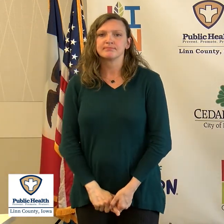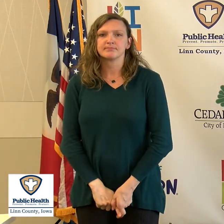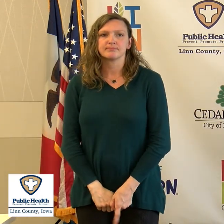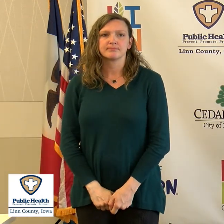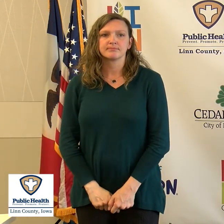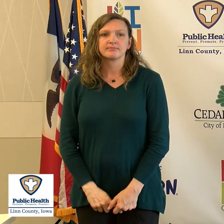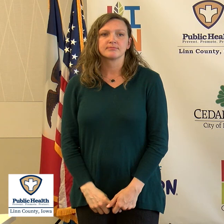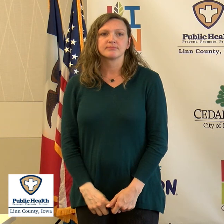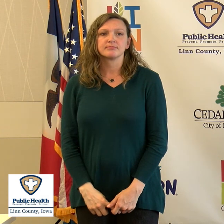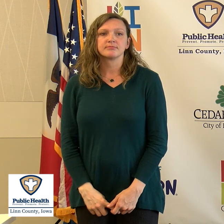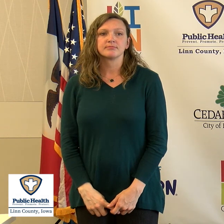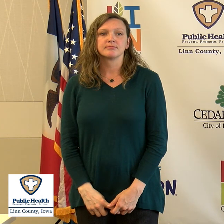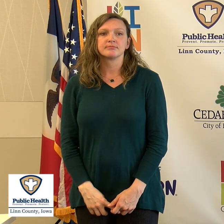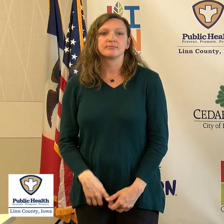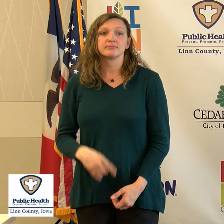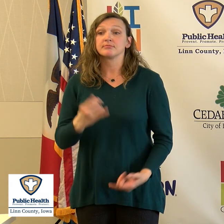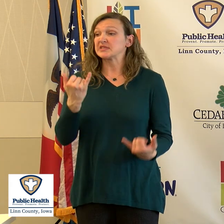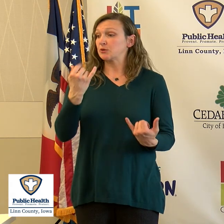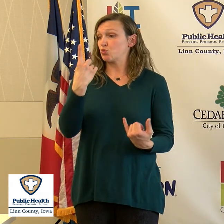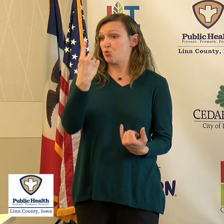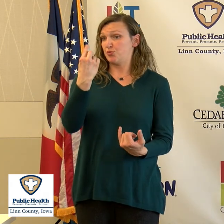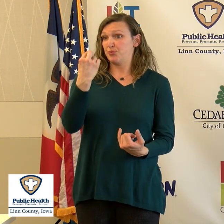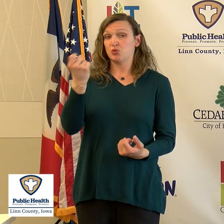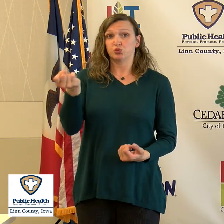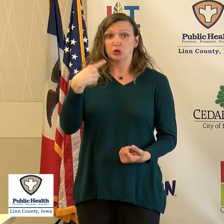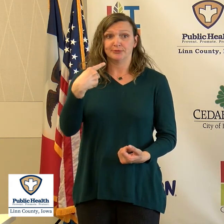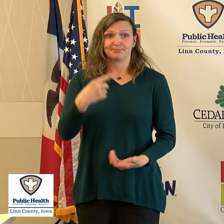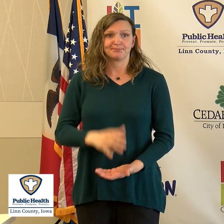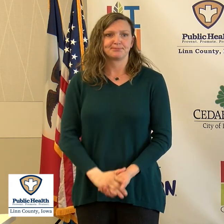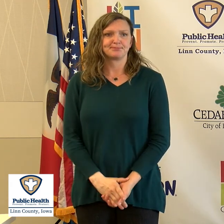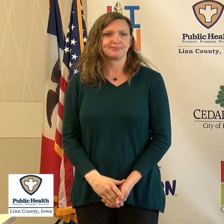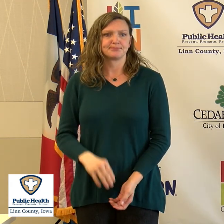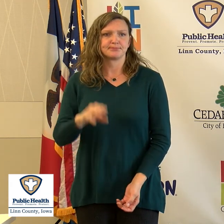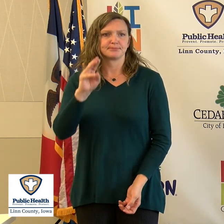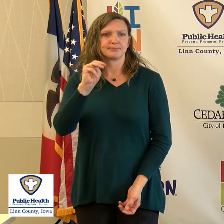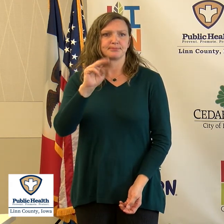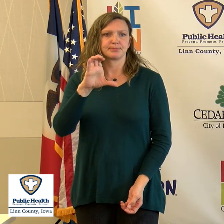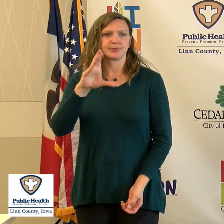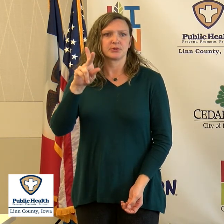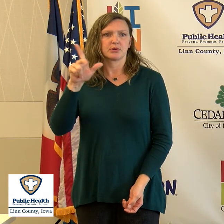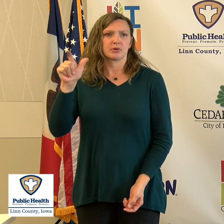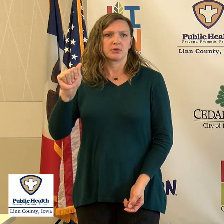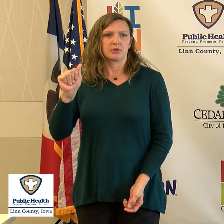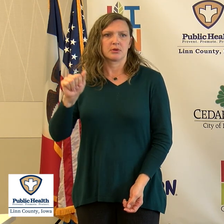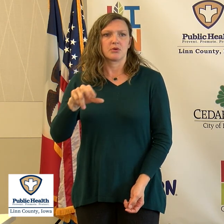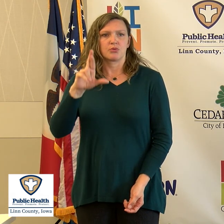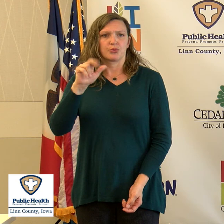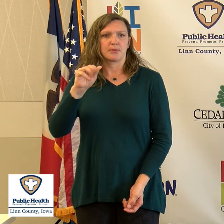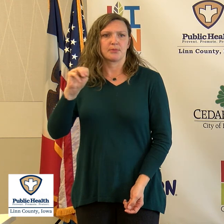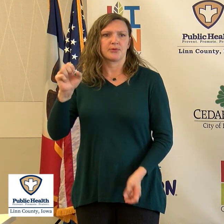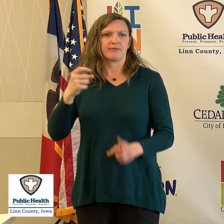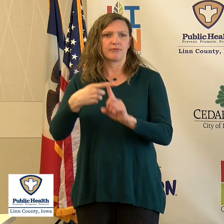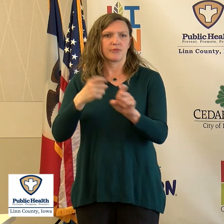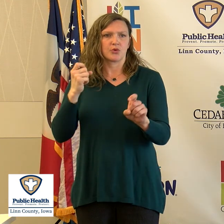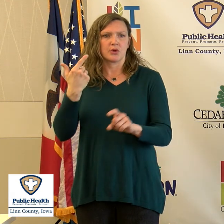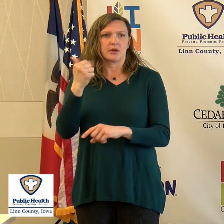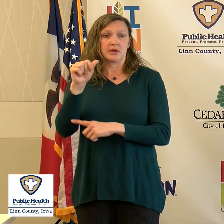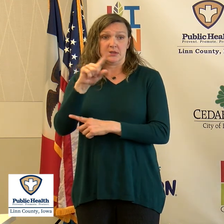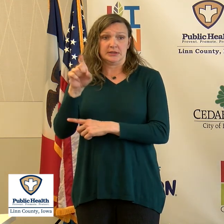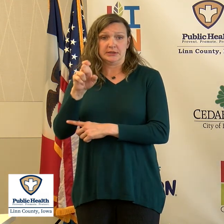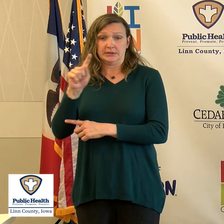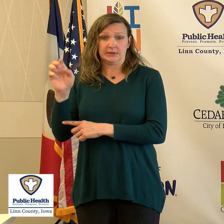And our final question today comes from Michaela Ram at the Cedar Rapids Gazette. And this question is also for Heather.